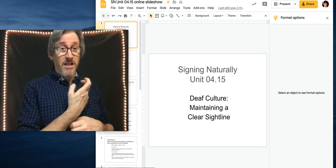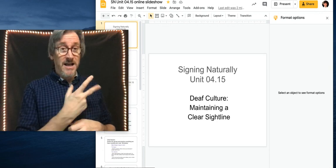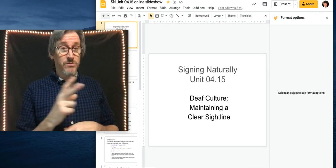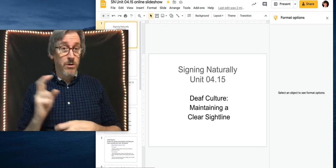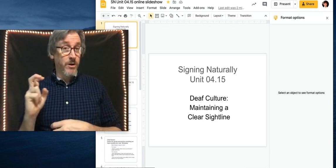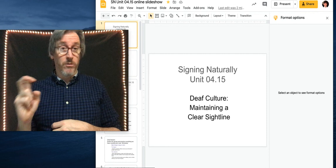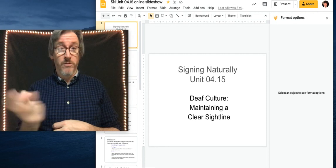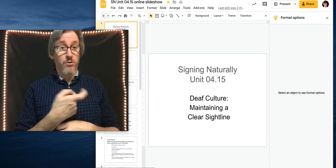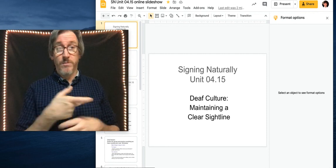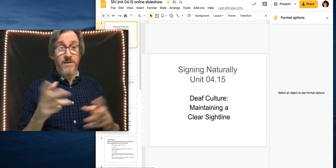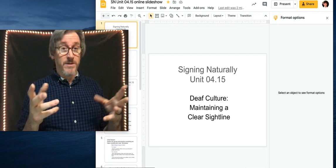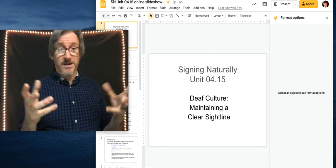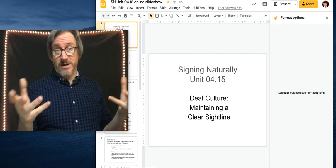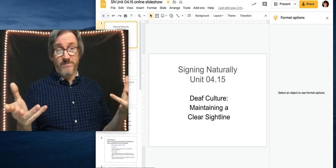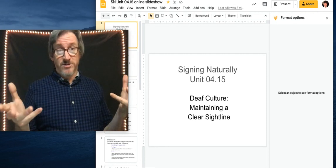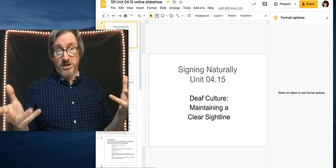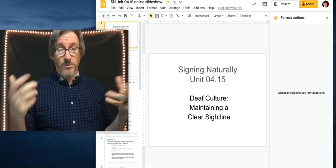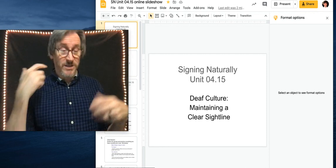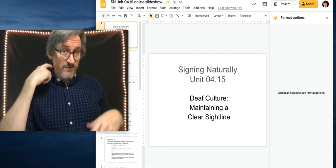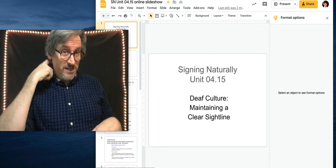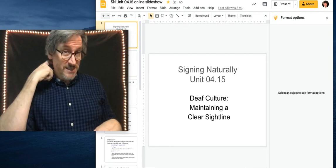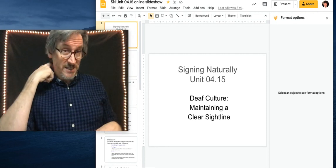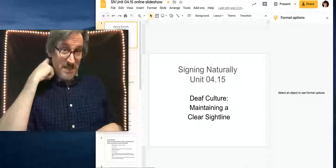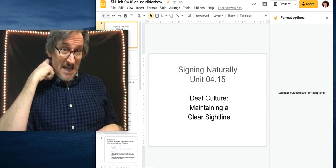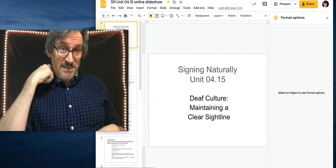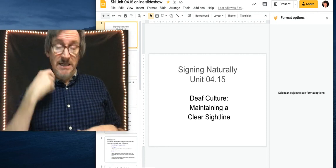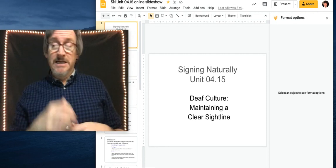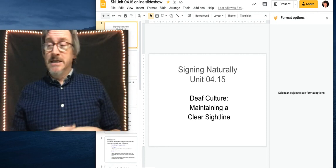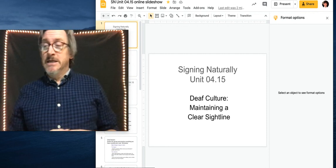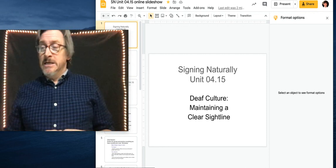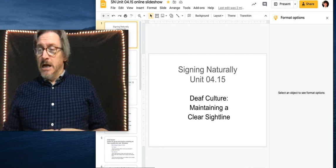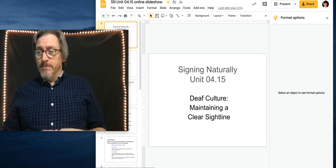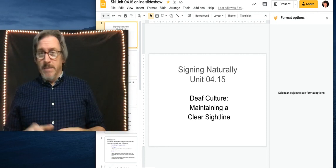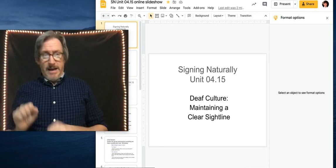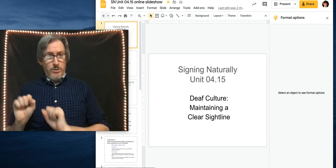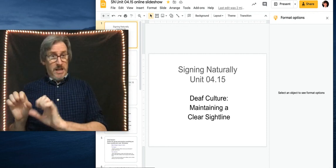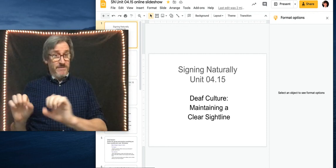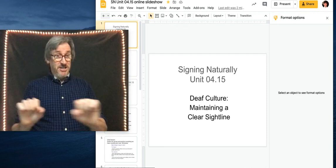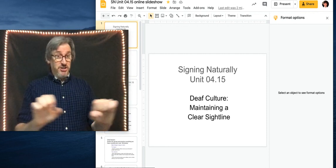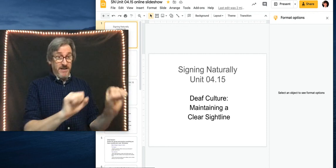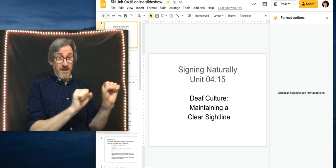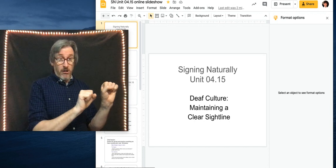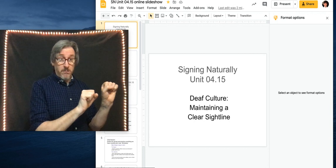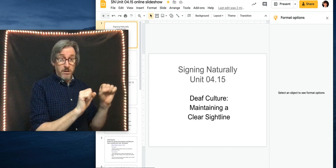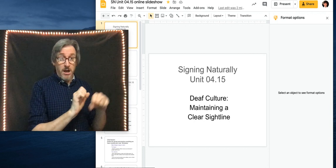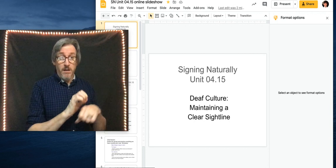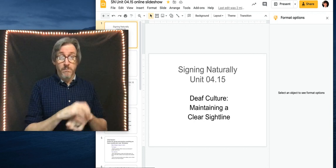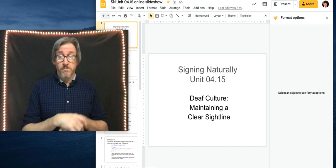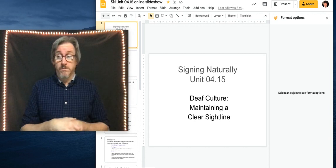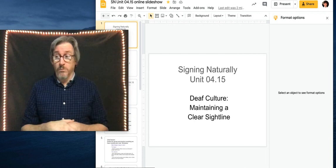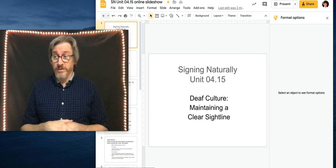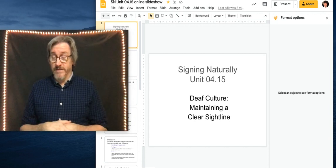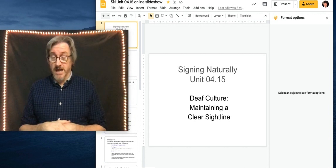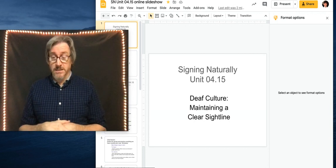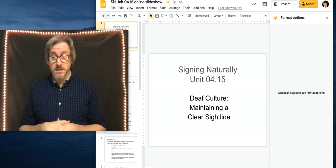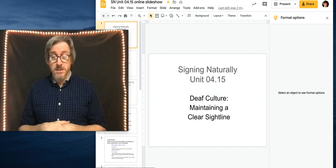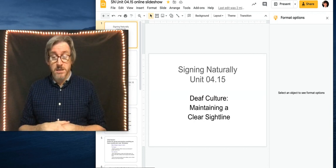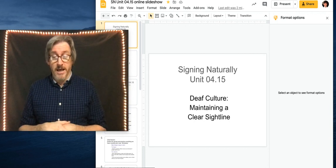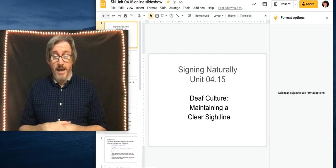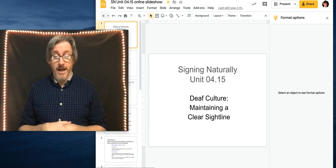live class where we go around the room and everybody kind of talks about what they've done since class. And I do a lot of teaching in there within